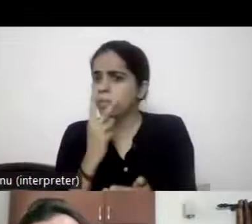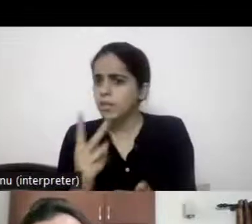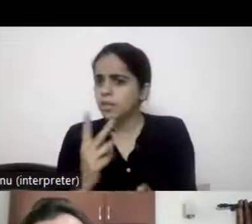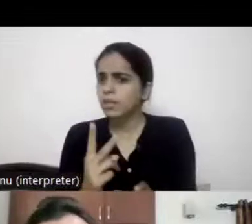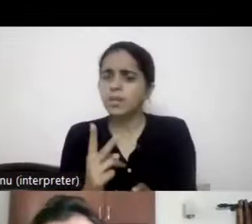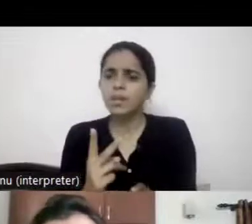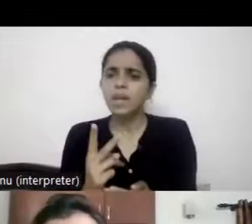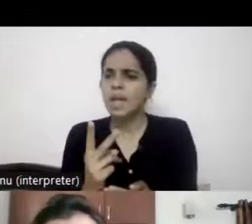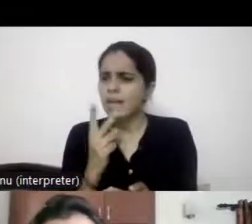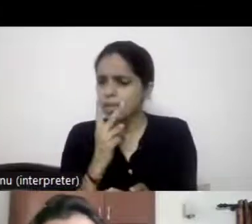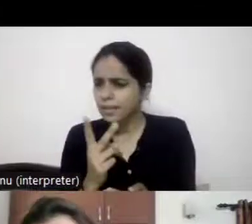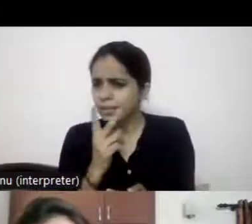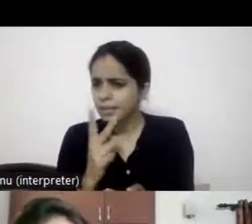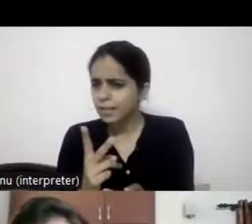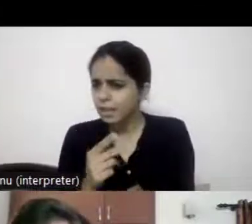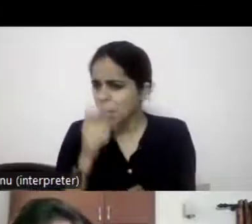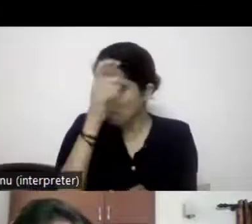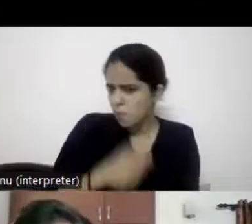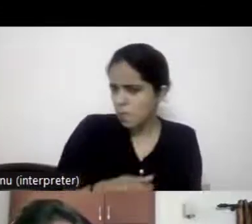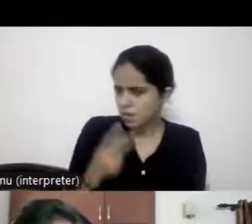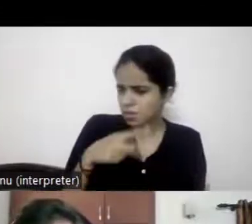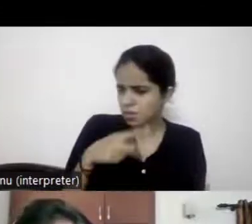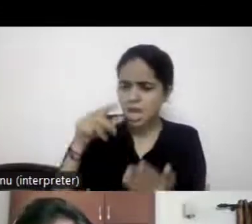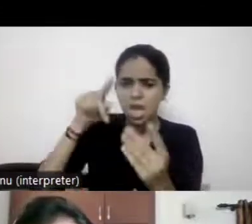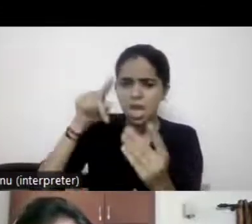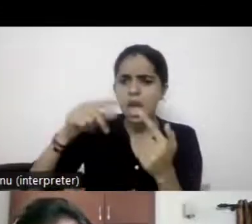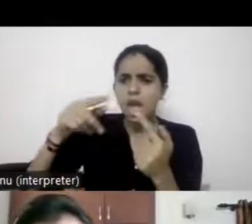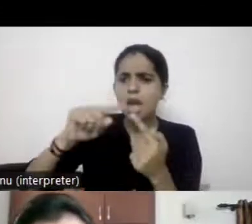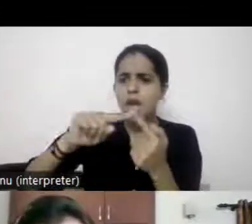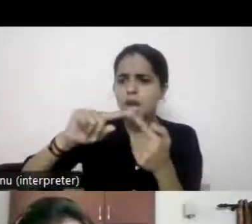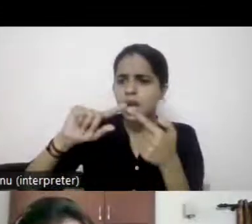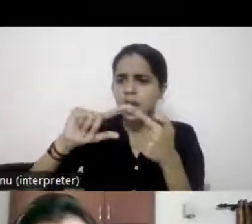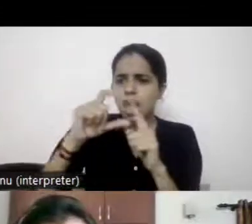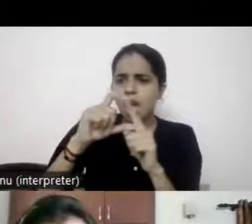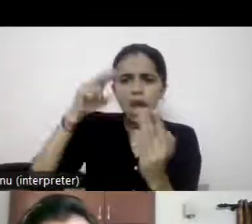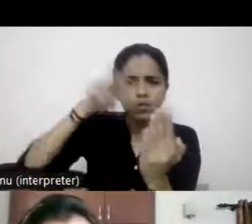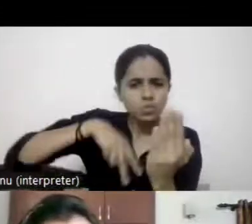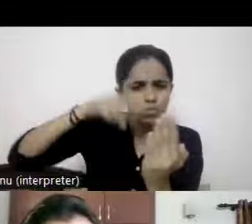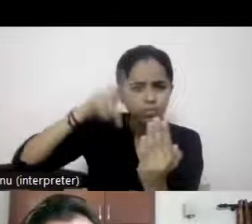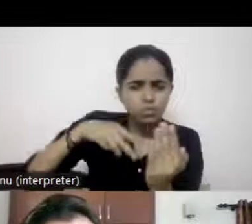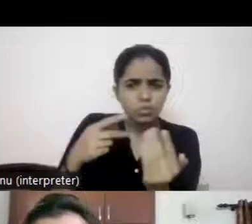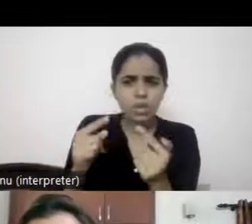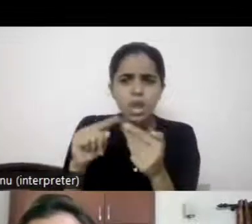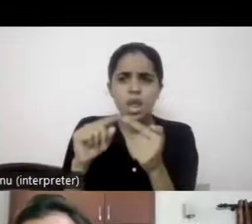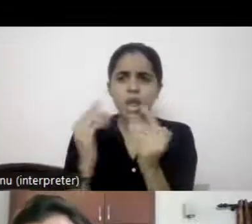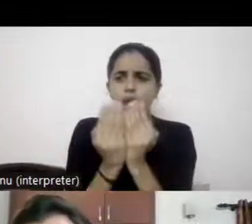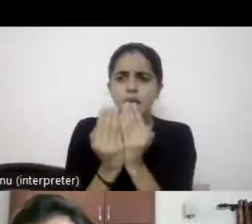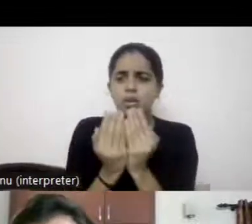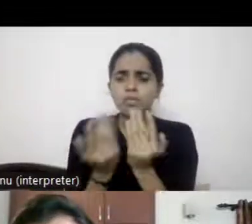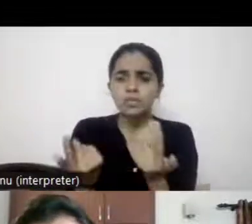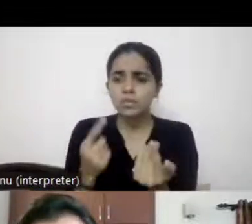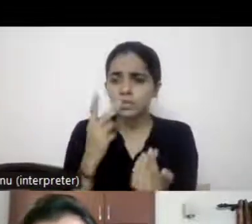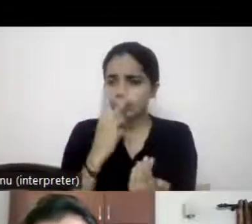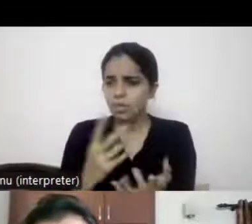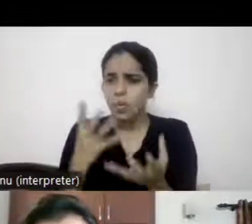he talks about deaf education, but at the same time, he doesn't